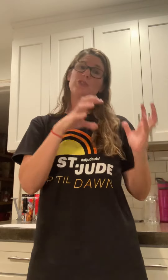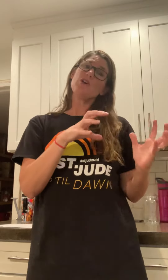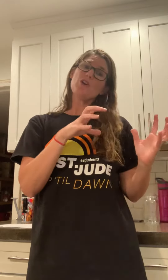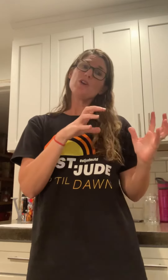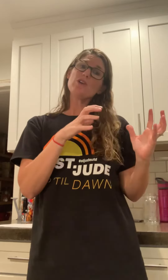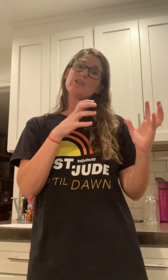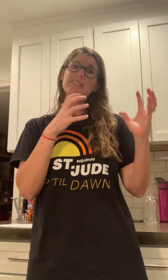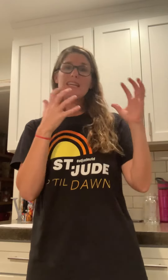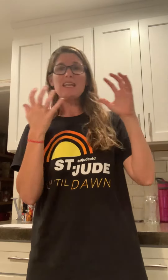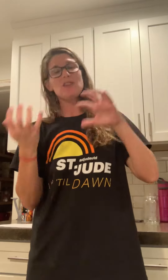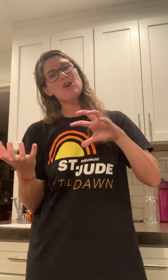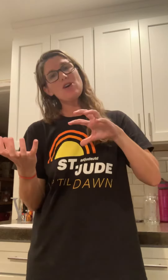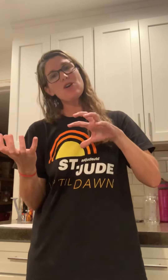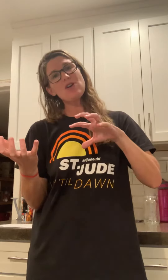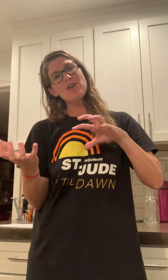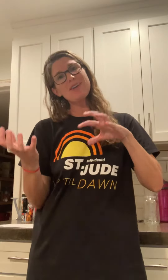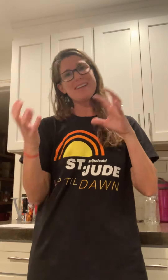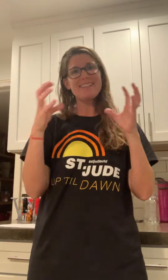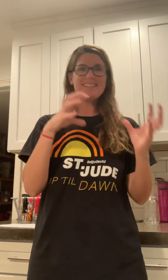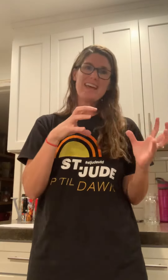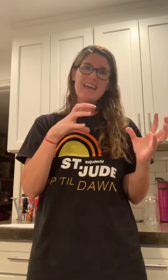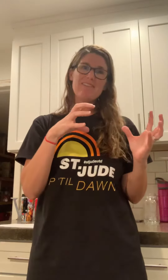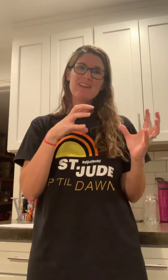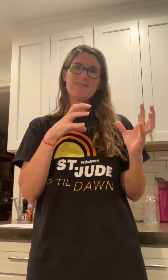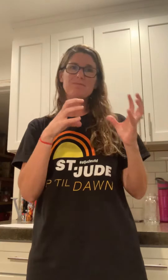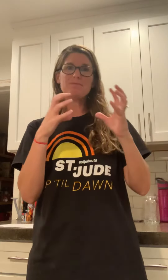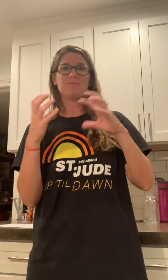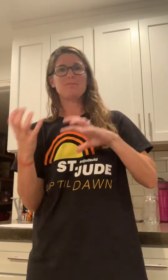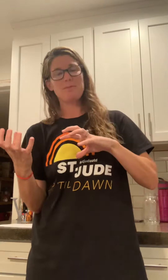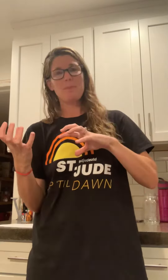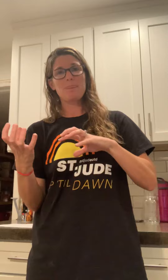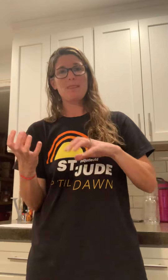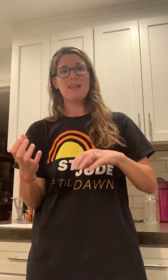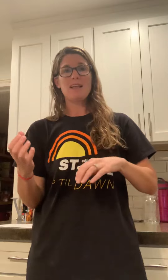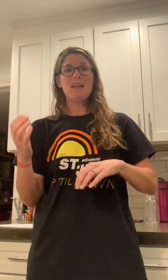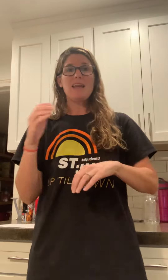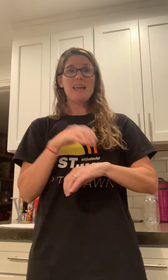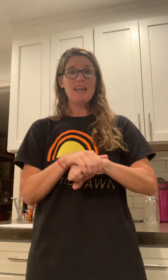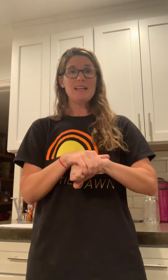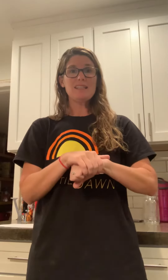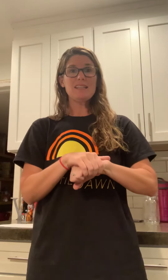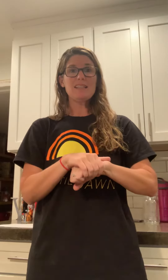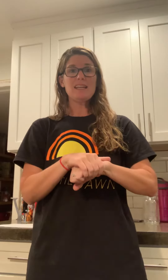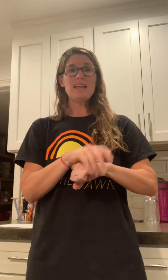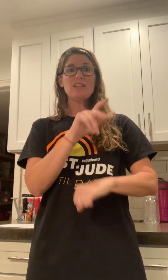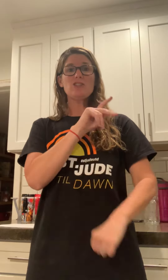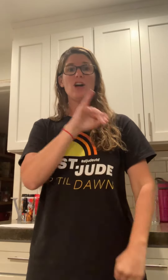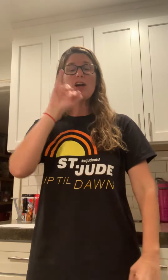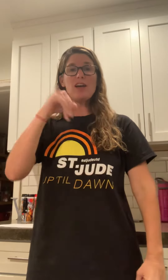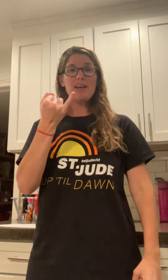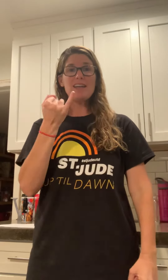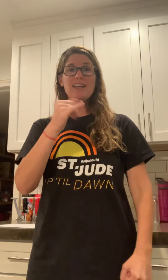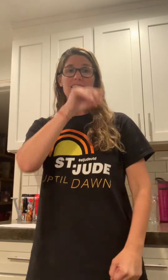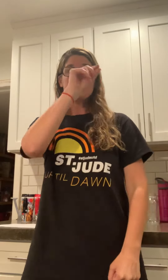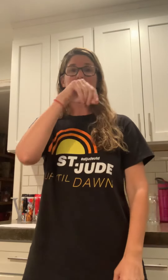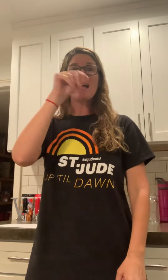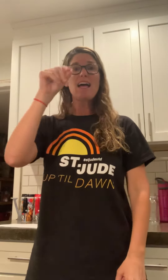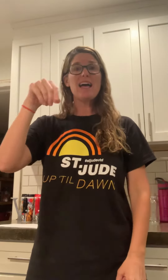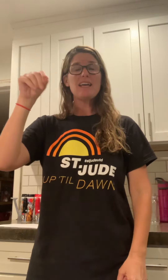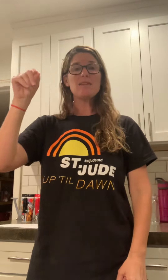1337 English King John Signed the